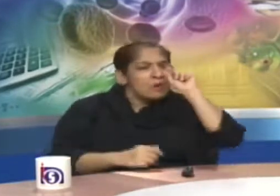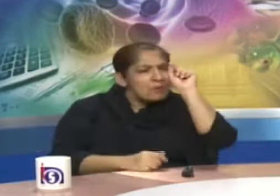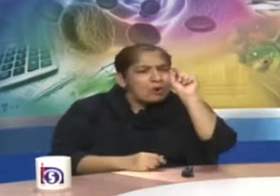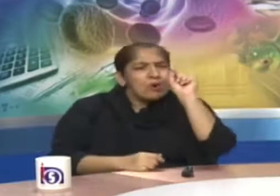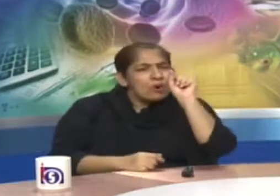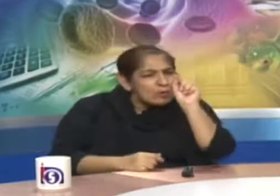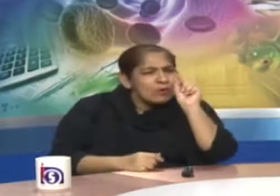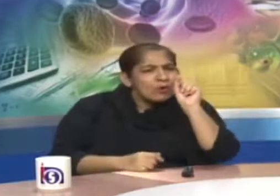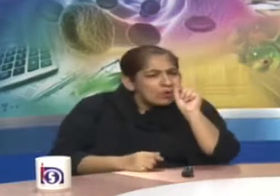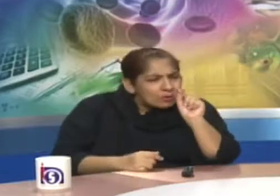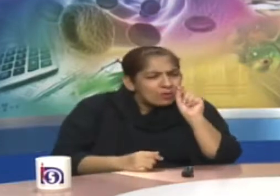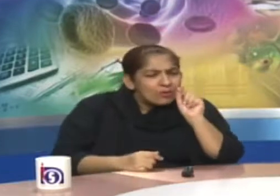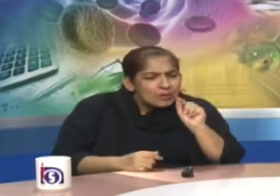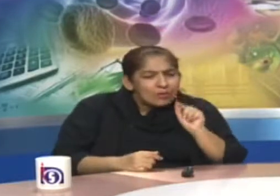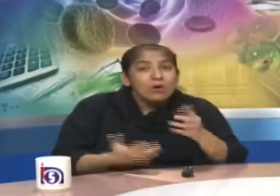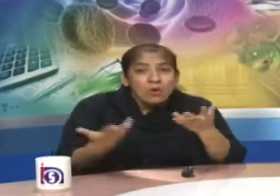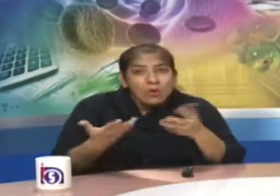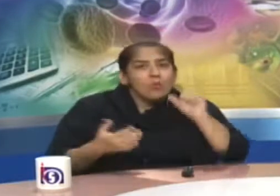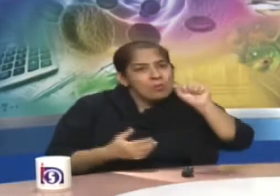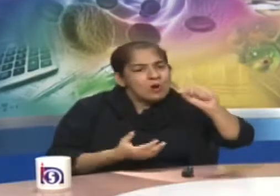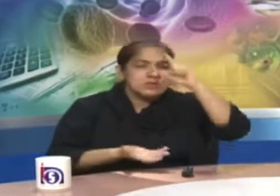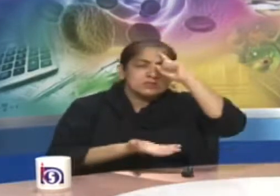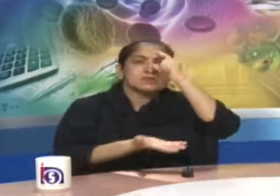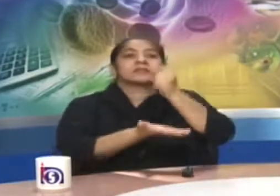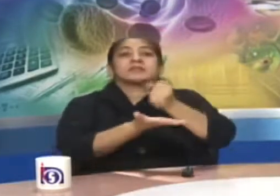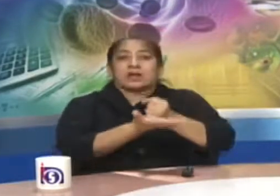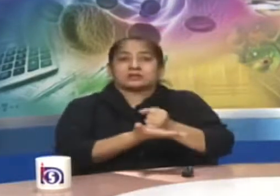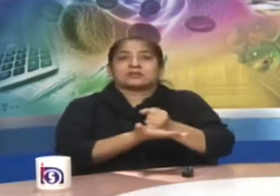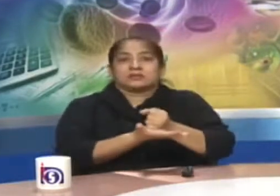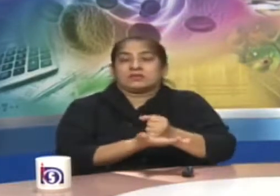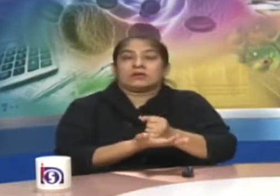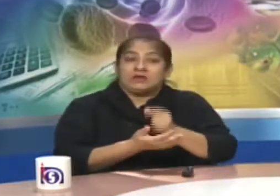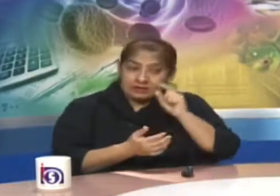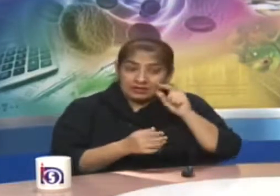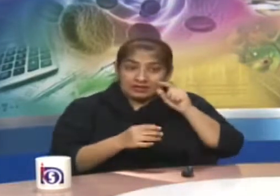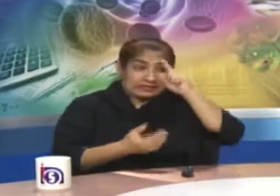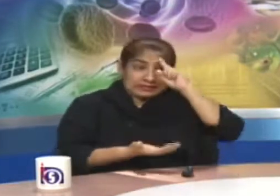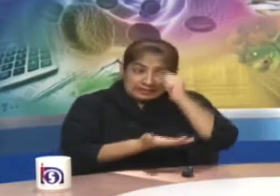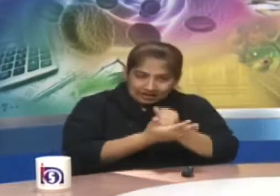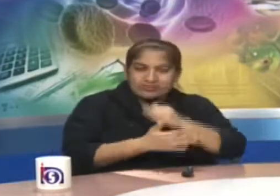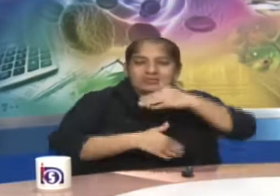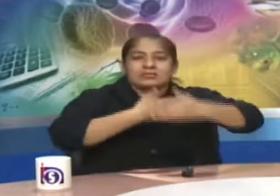can decide the issues.